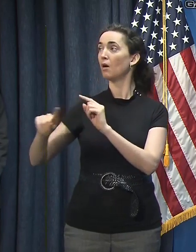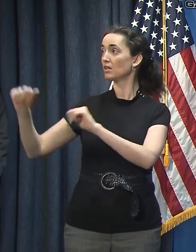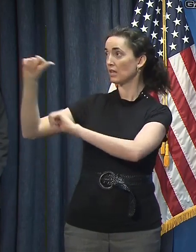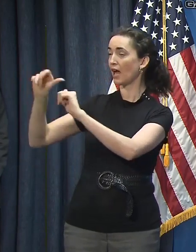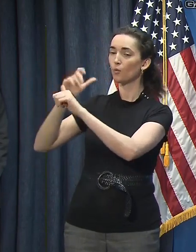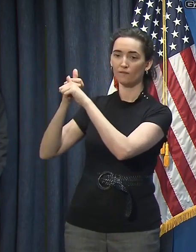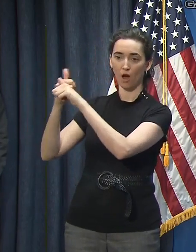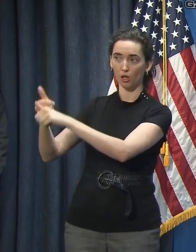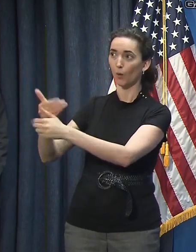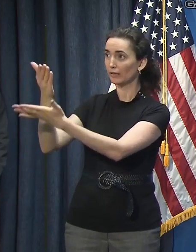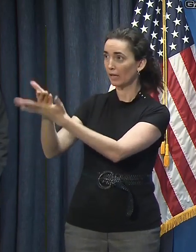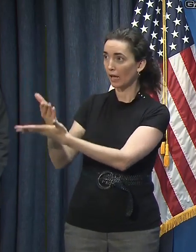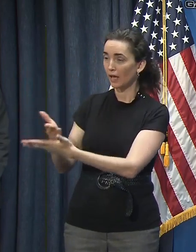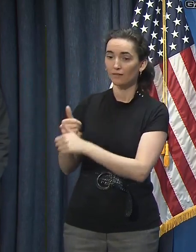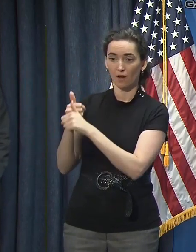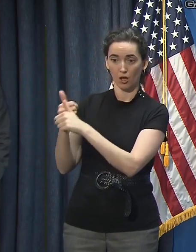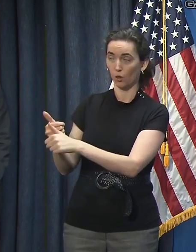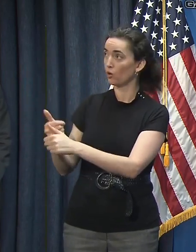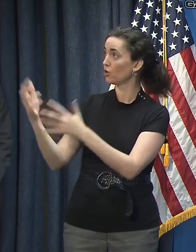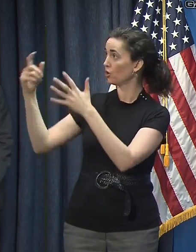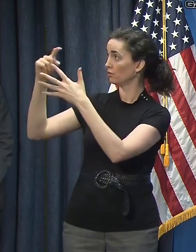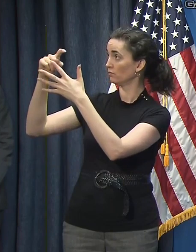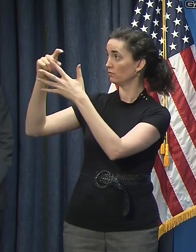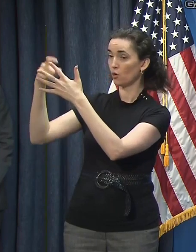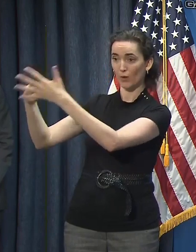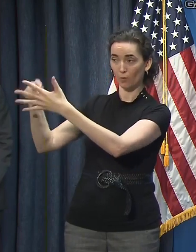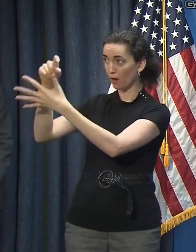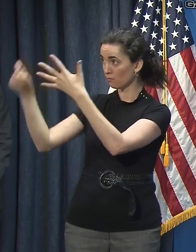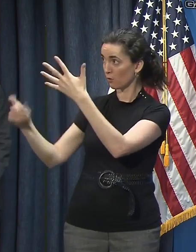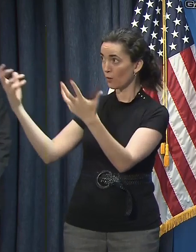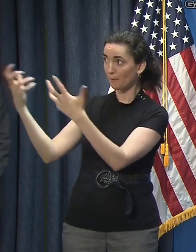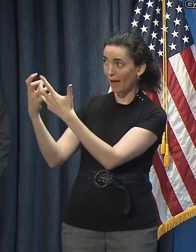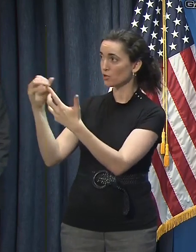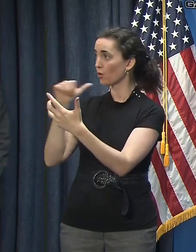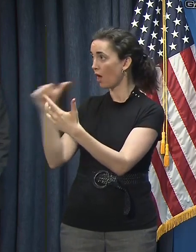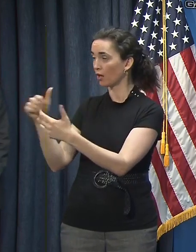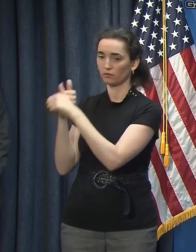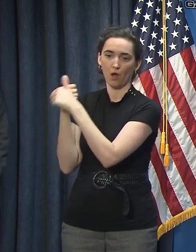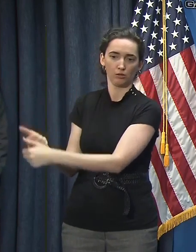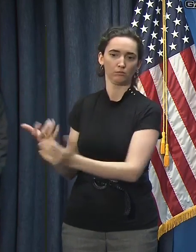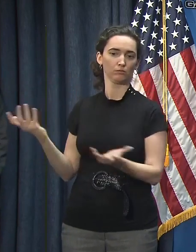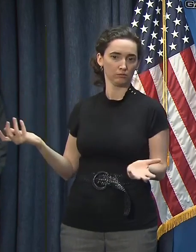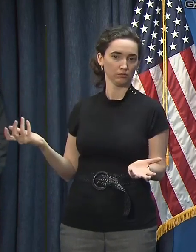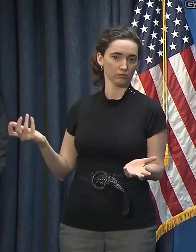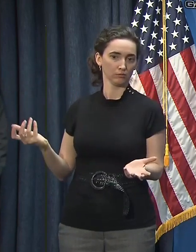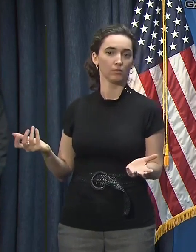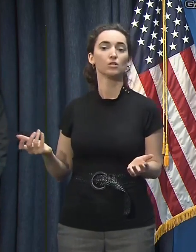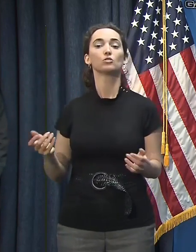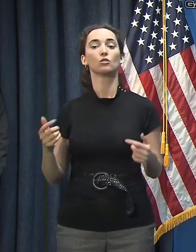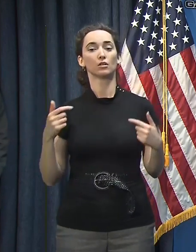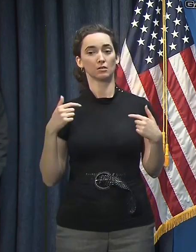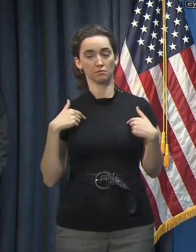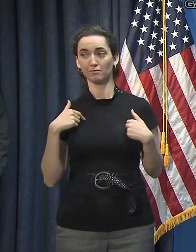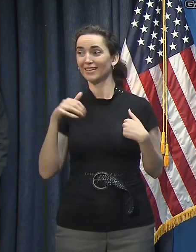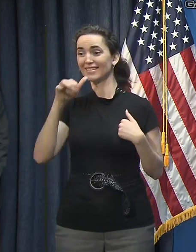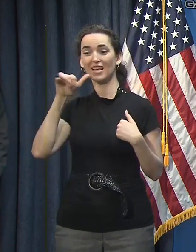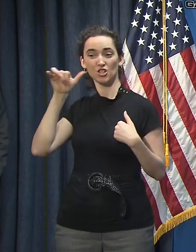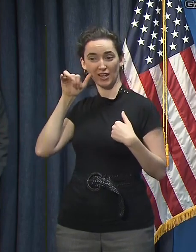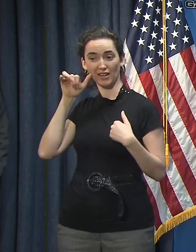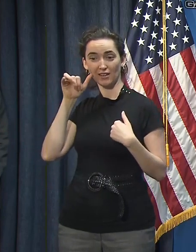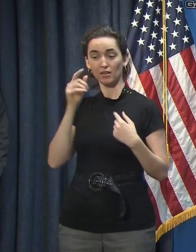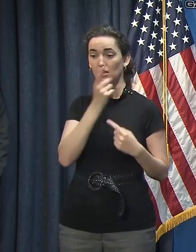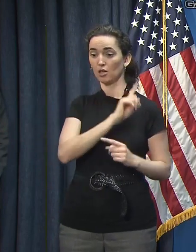look at the data, and either we satisfy the criteria or we don't. And then had a conversation with him yesterday